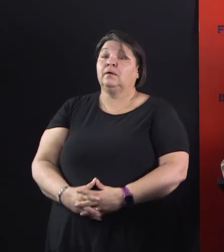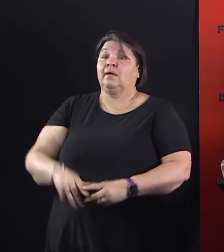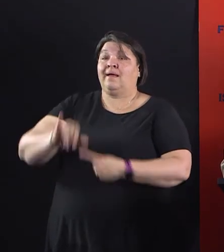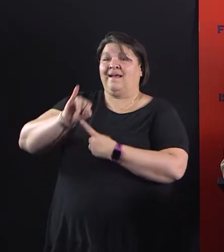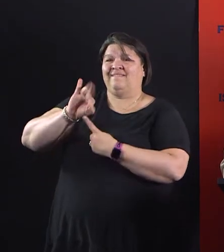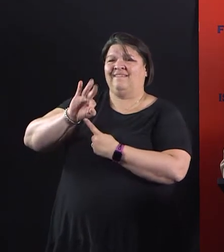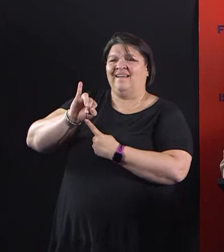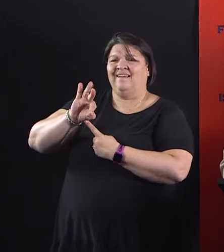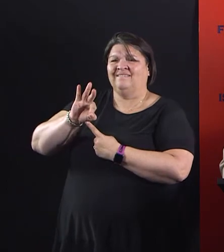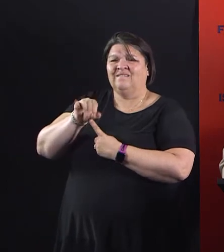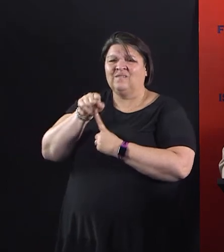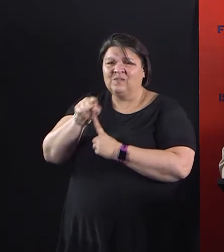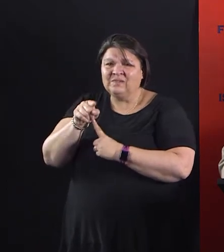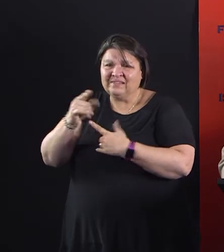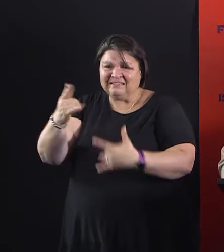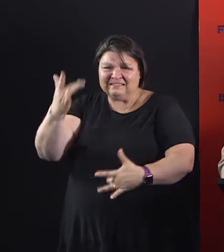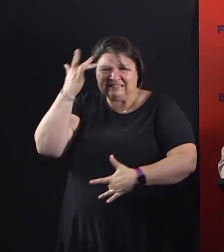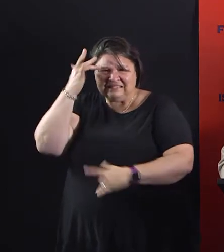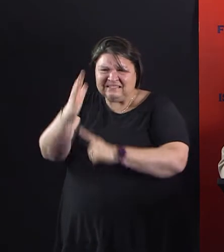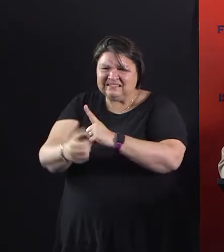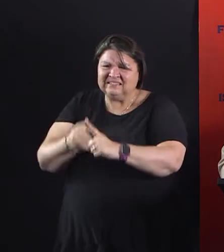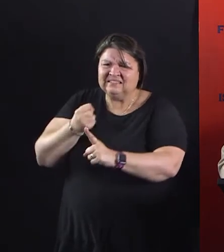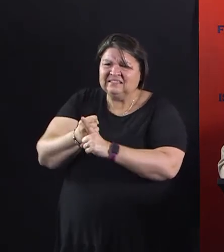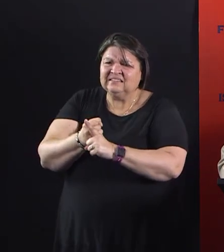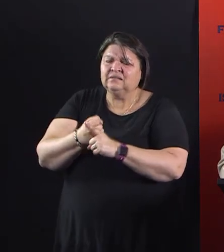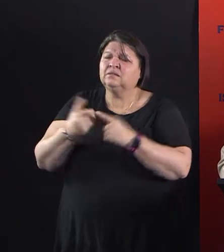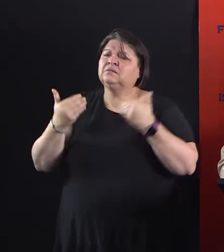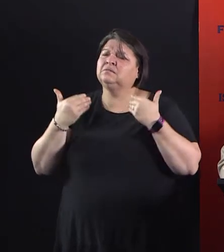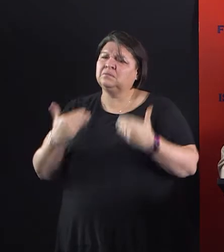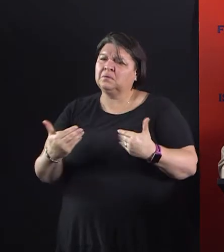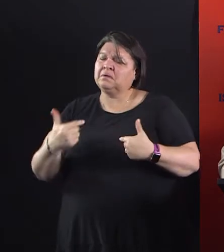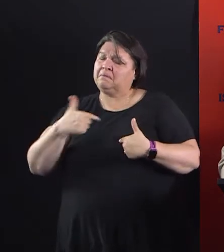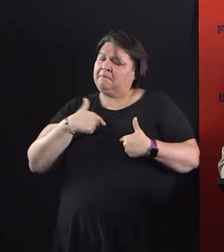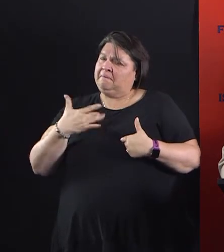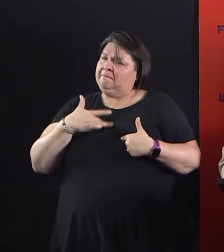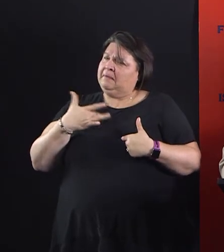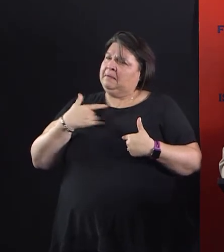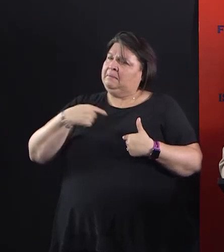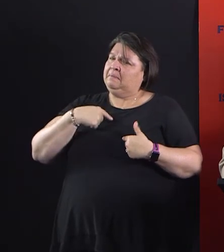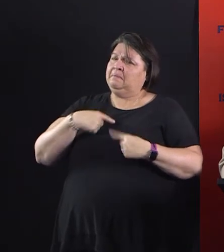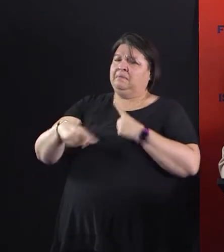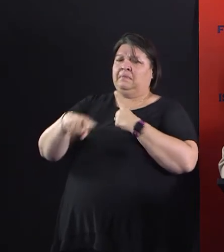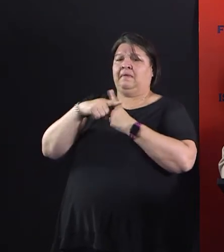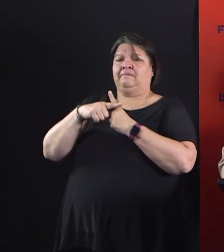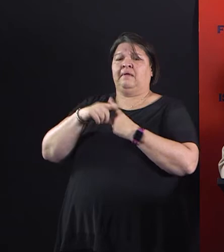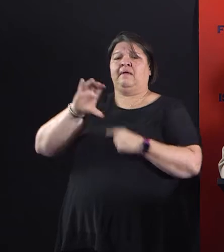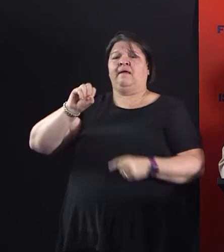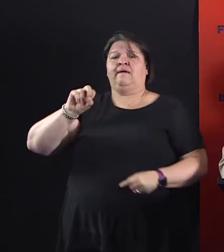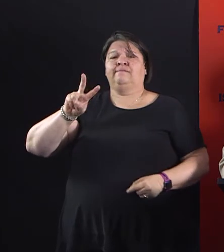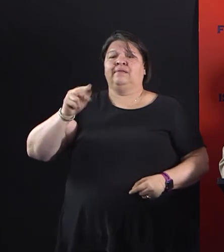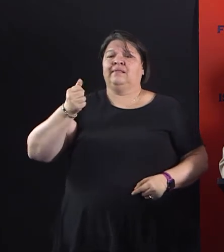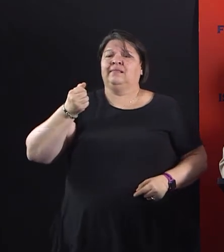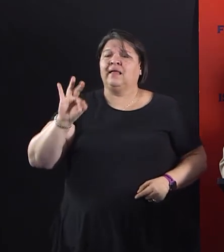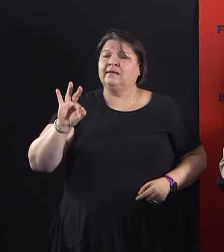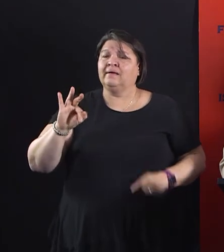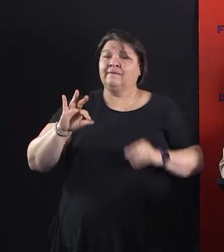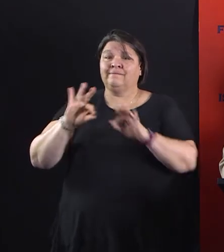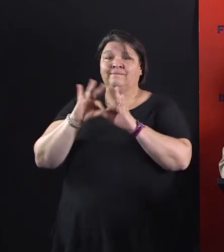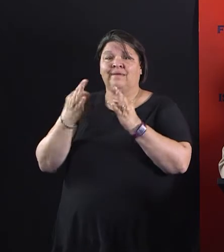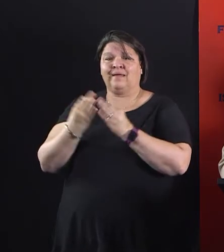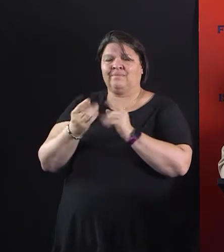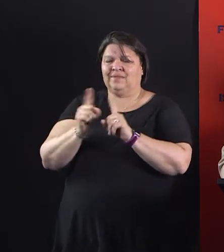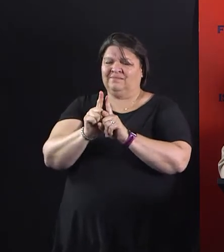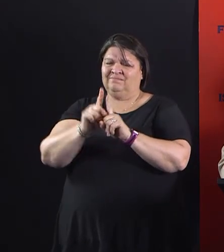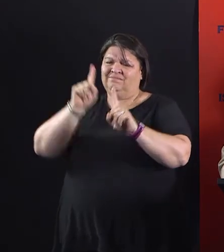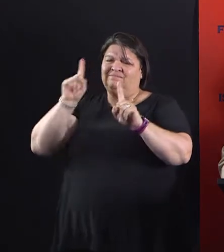it's COVID-19 and stay home. Quarantine yourself. Isolate from your family and loved ones. If you